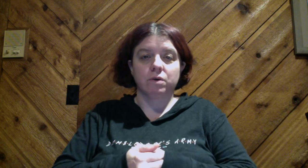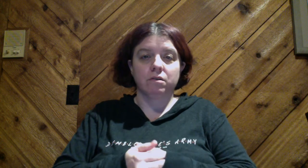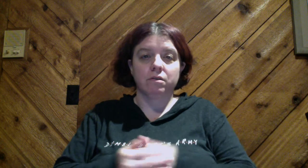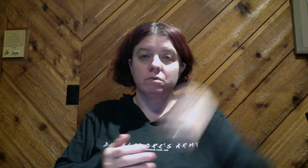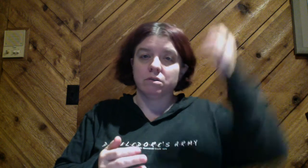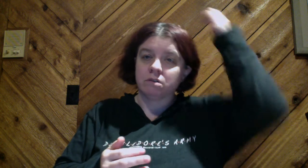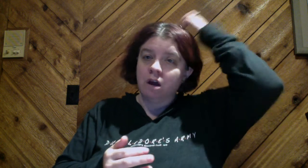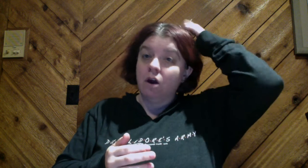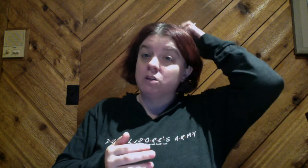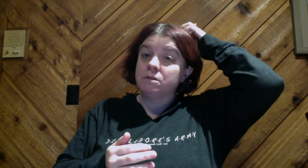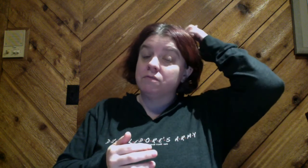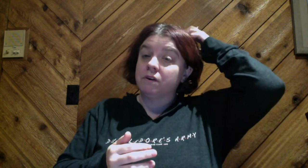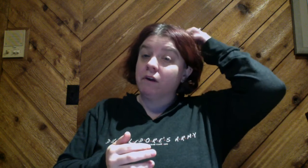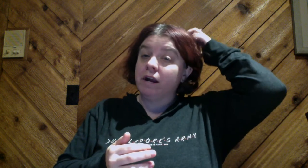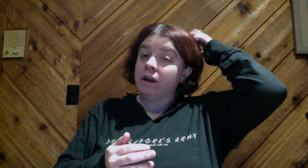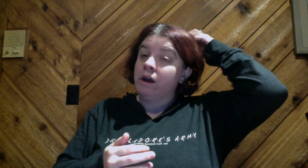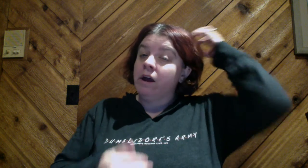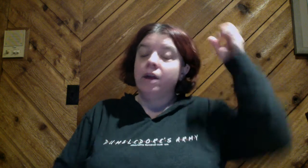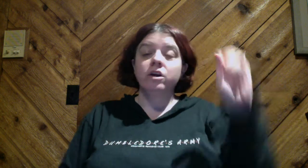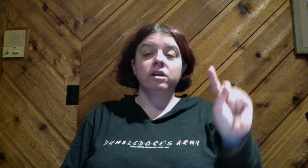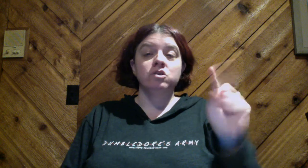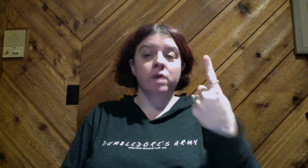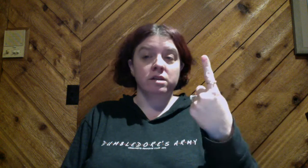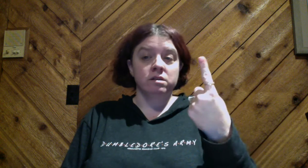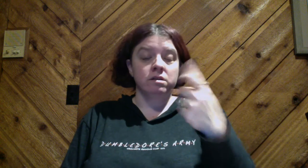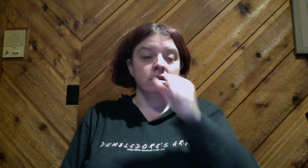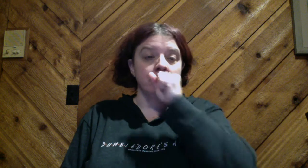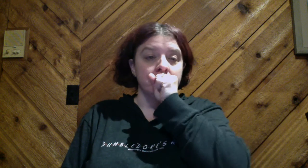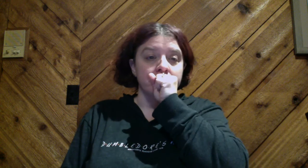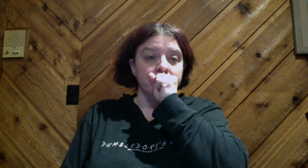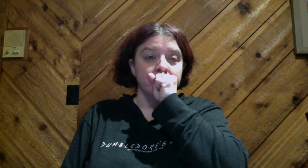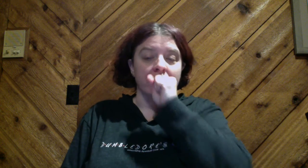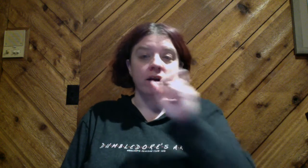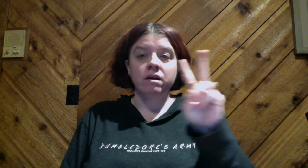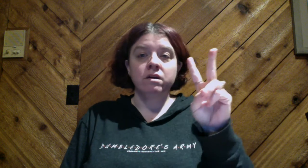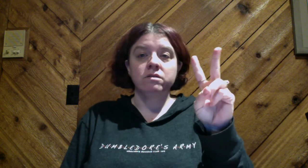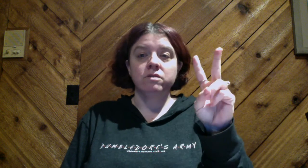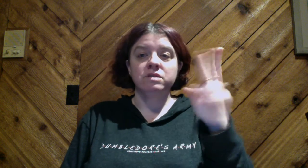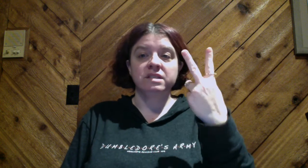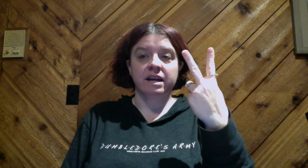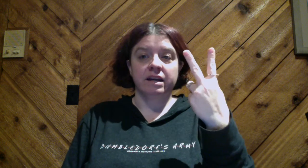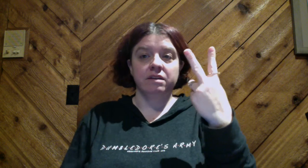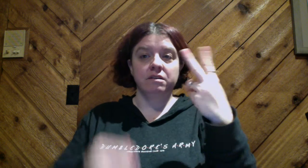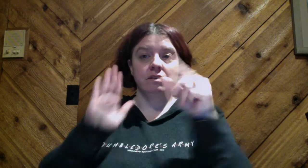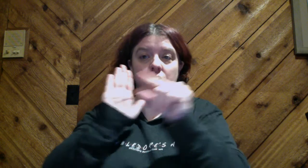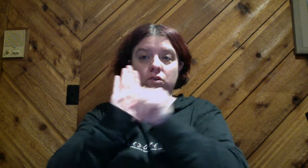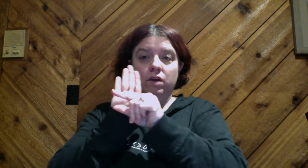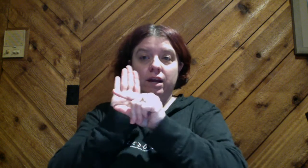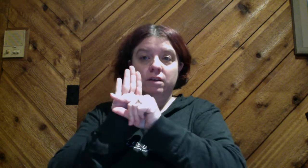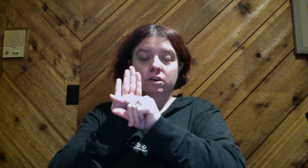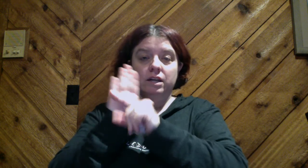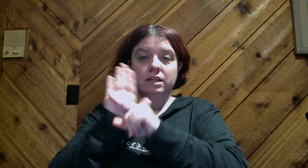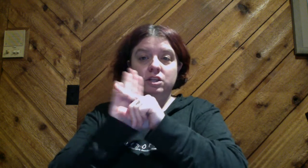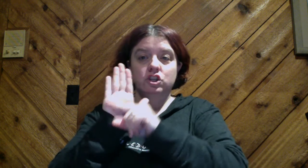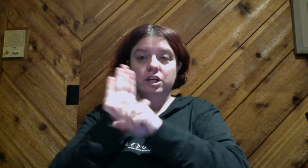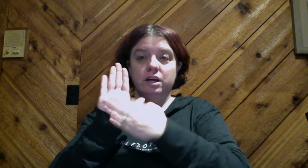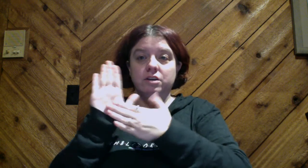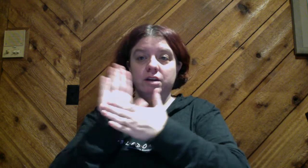whether it was or a specific grade, you're going to twist. Okay, so second grade, you're going to hit the G on your